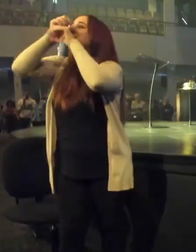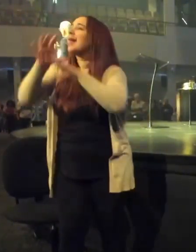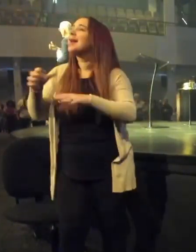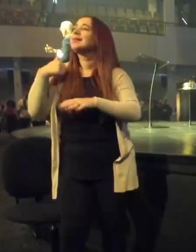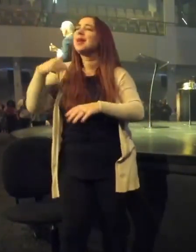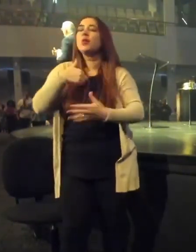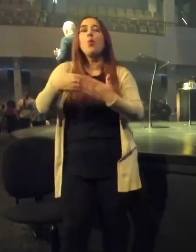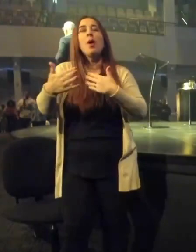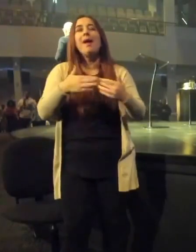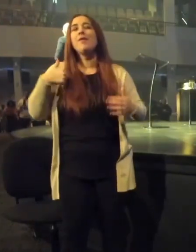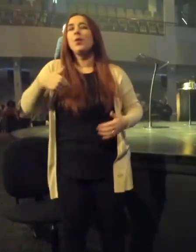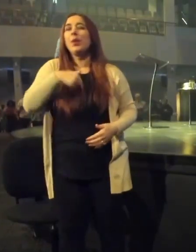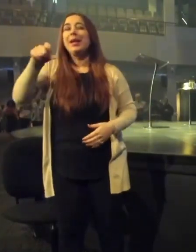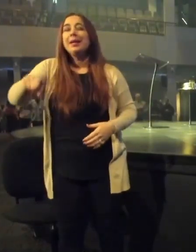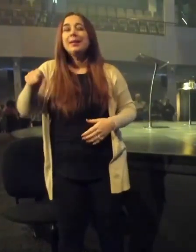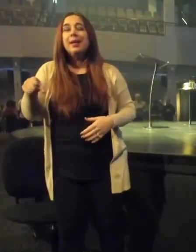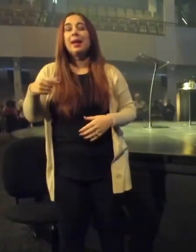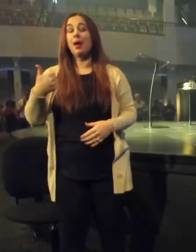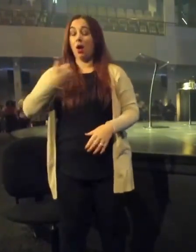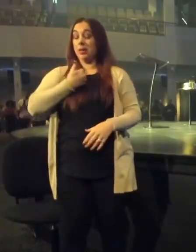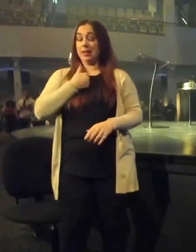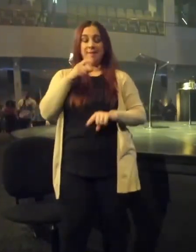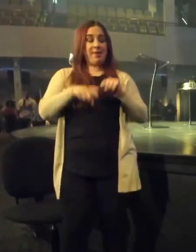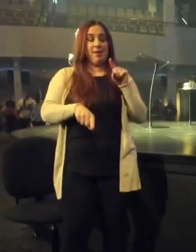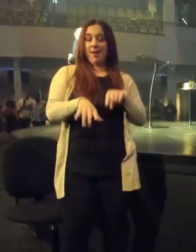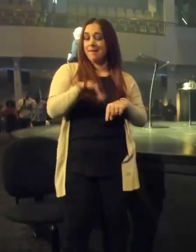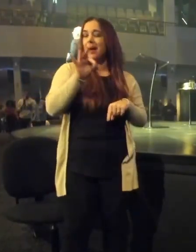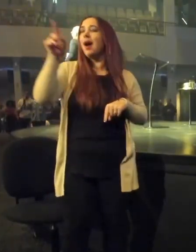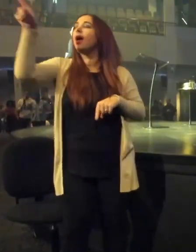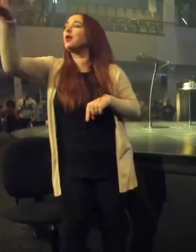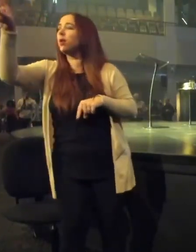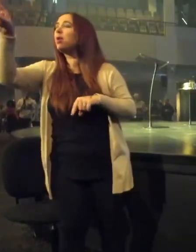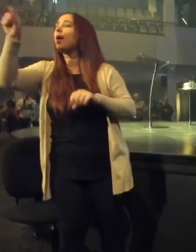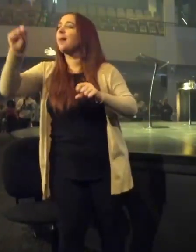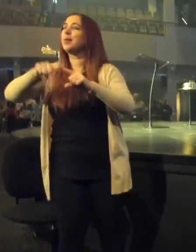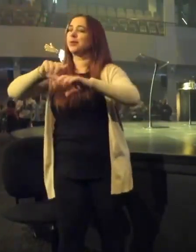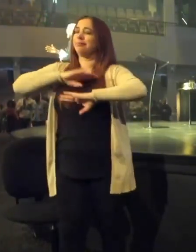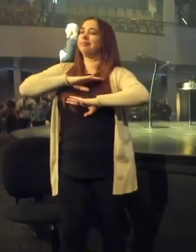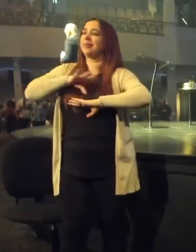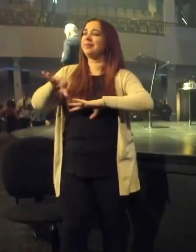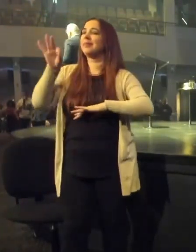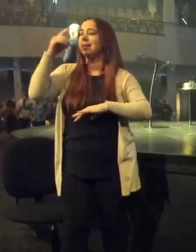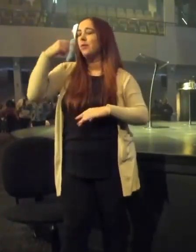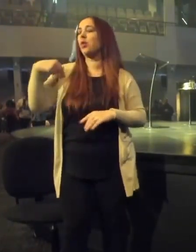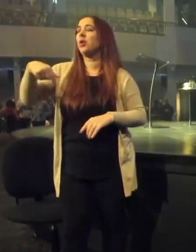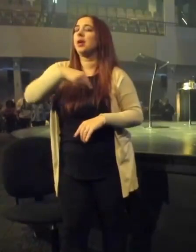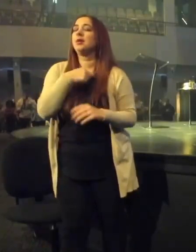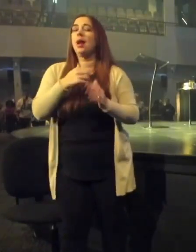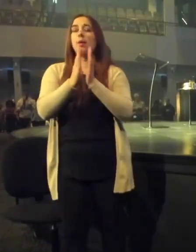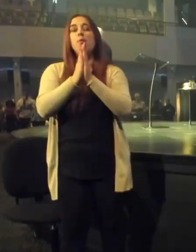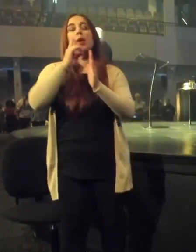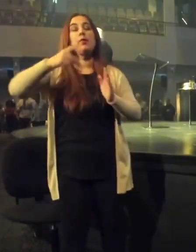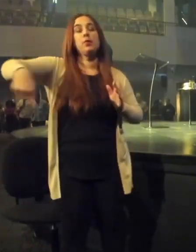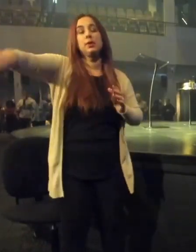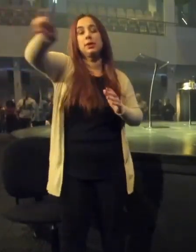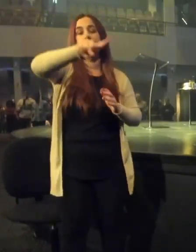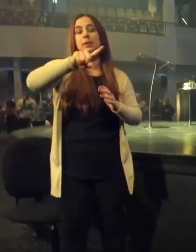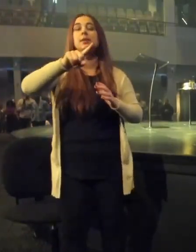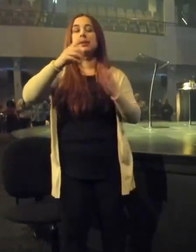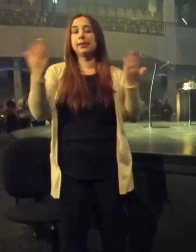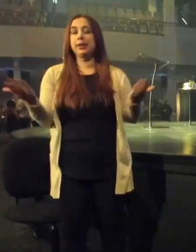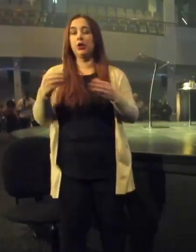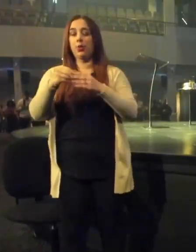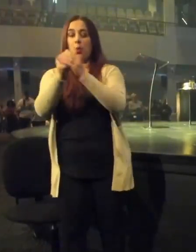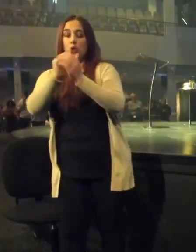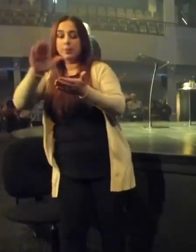today, that where we can't find it in ourselves, we find it in you. And so I pray across this worship center and perhaps those that are watching with